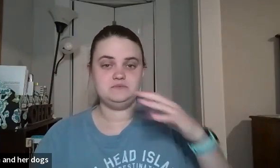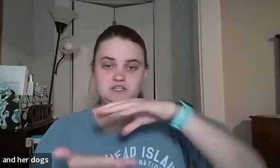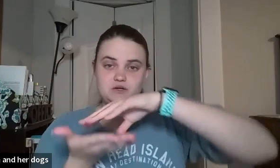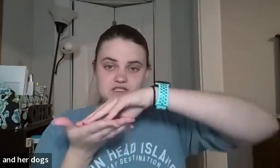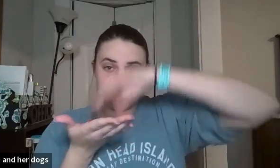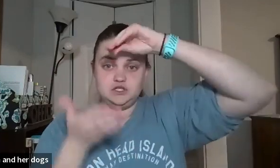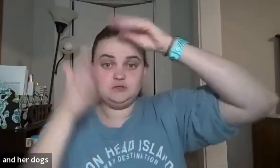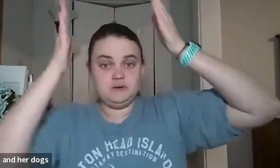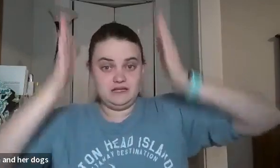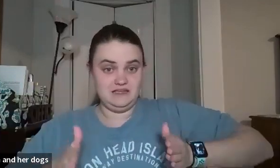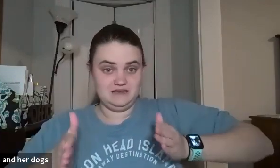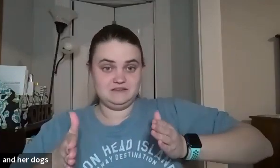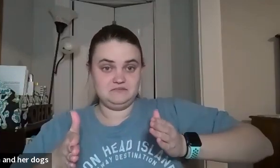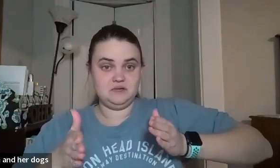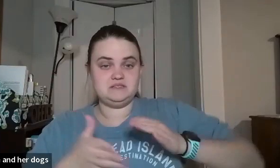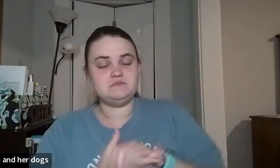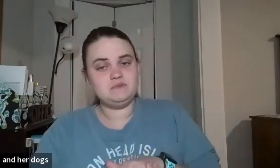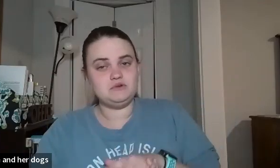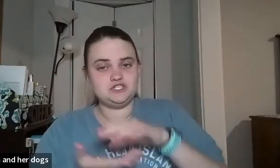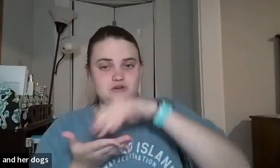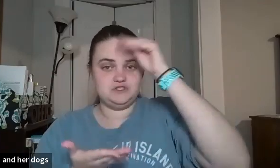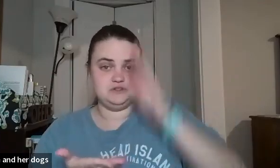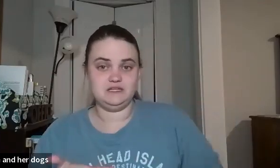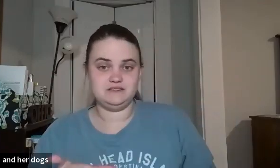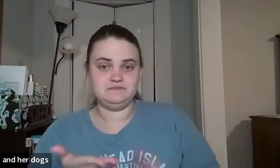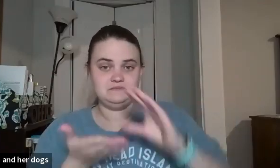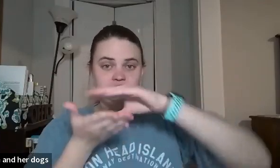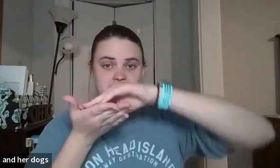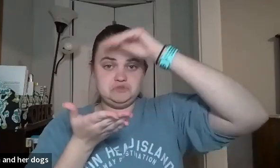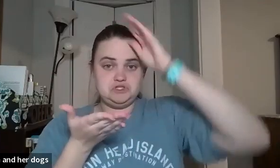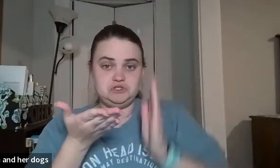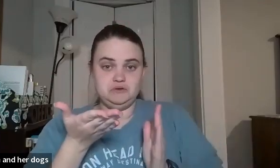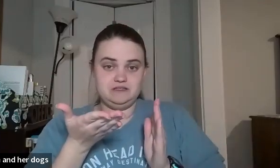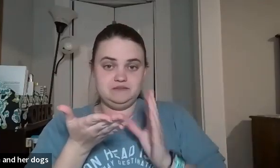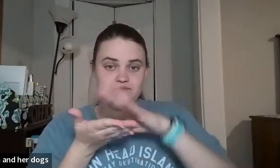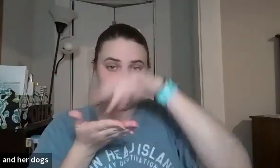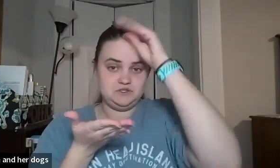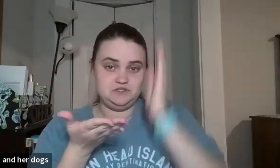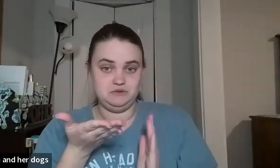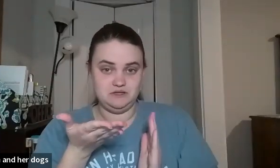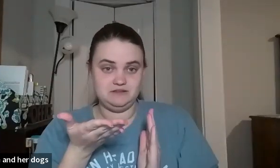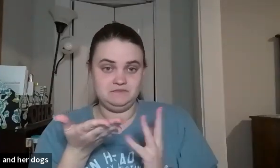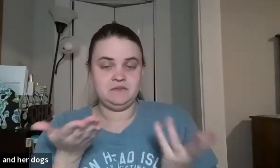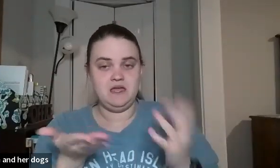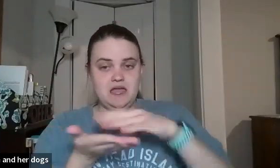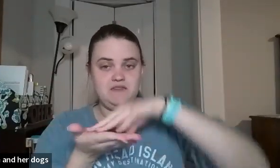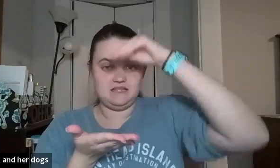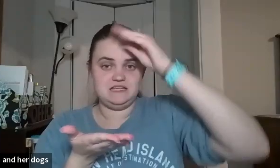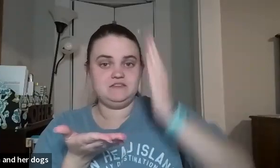you know, it's student, but some people will just go student, student, student. And that's like, they're